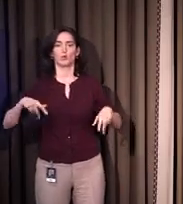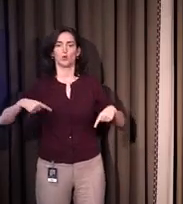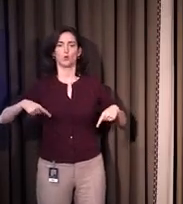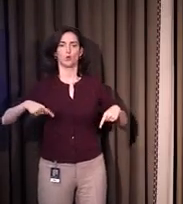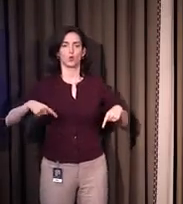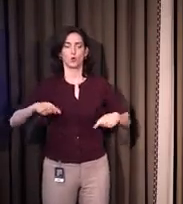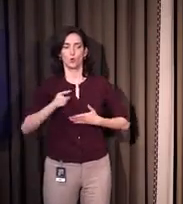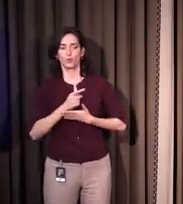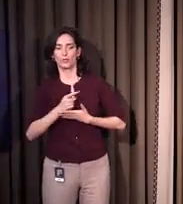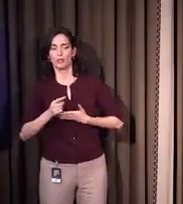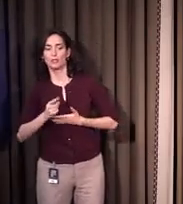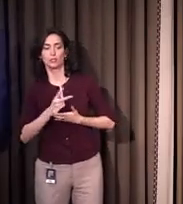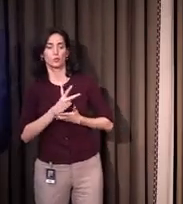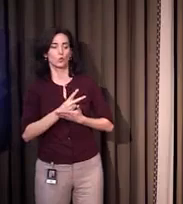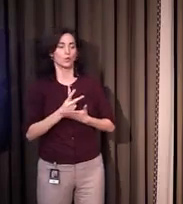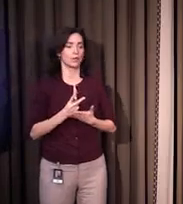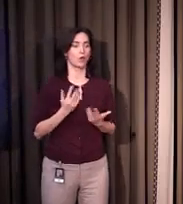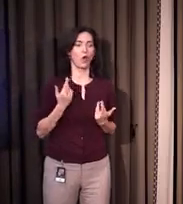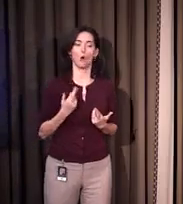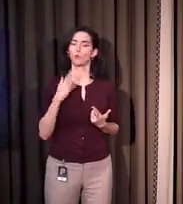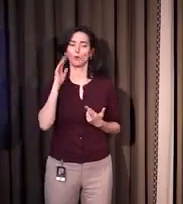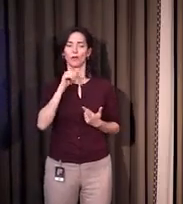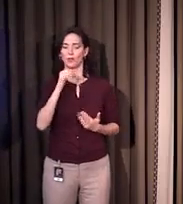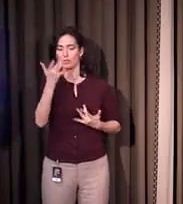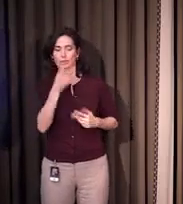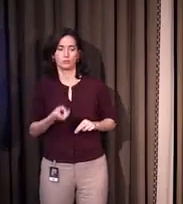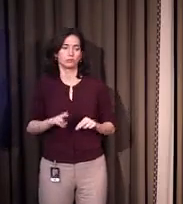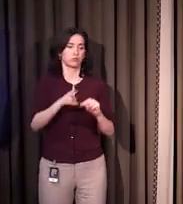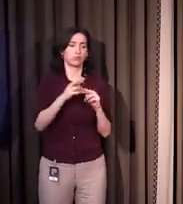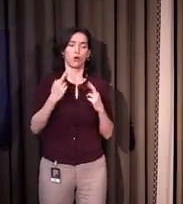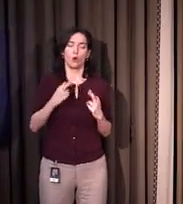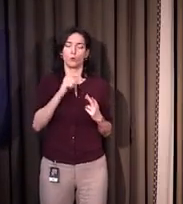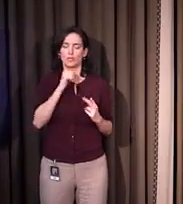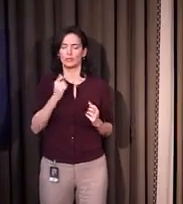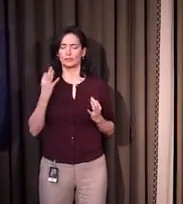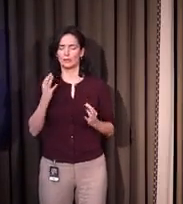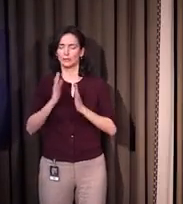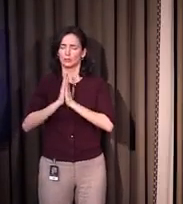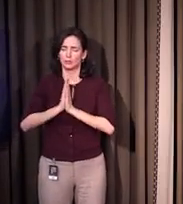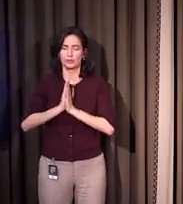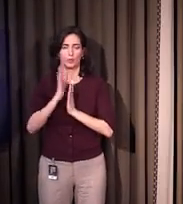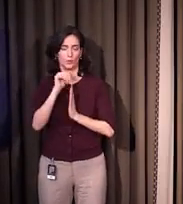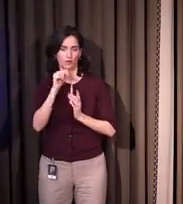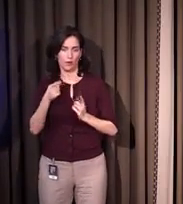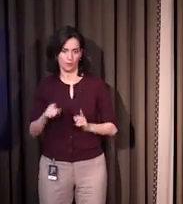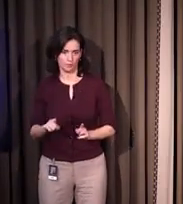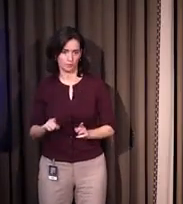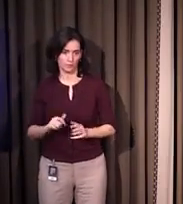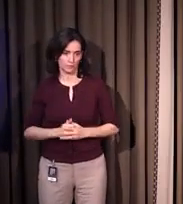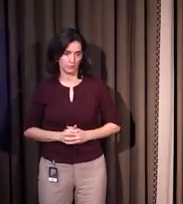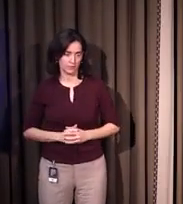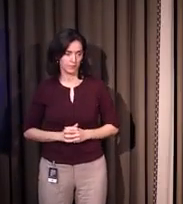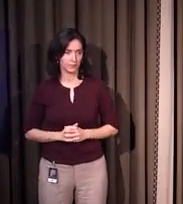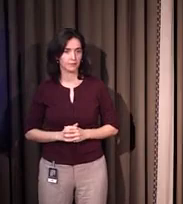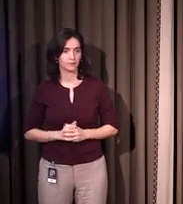that doesn't show up in the data in terms of increased cases and hospitalizations and so